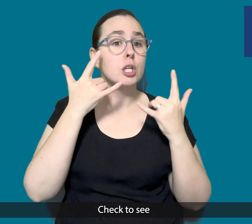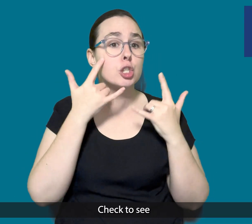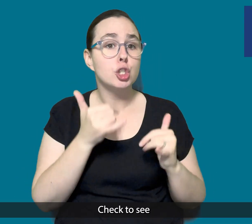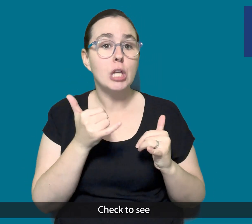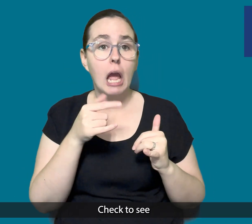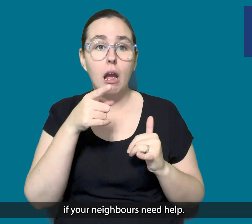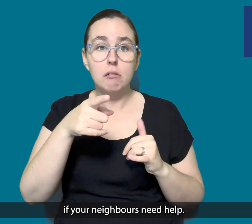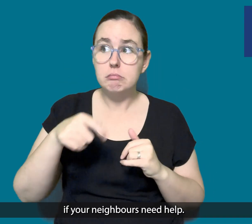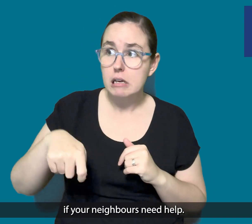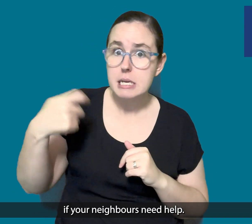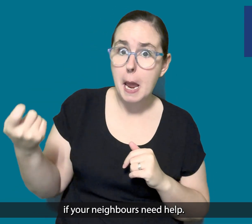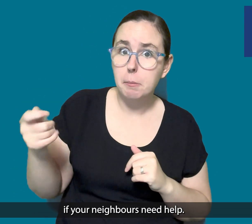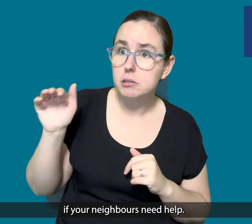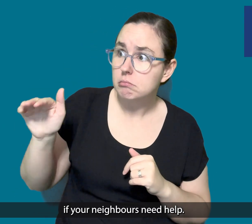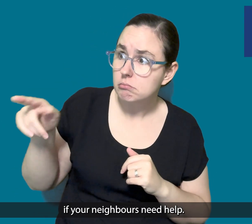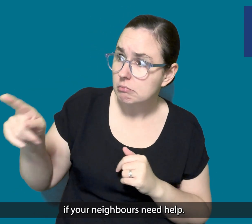Check to see if your neighbours need help.